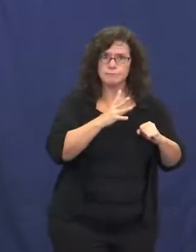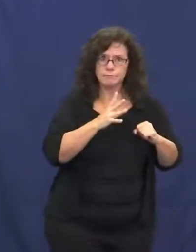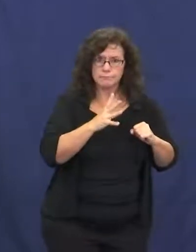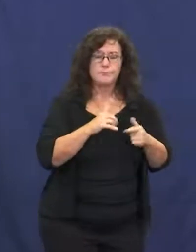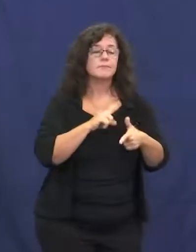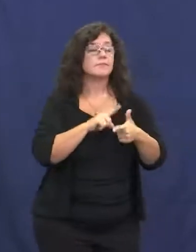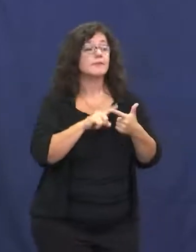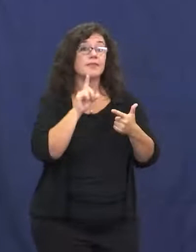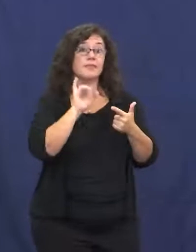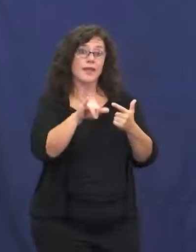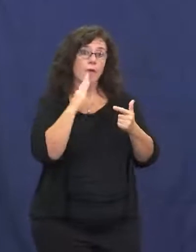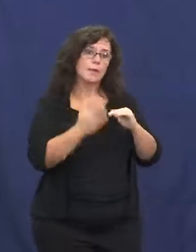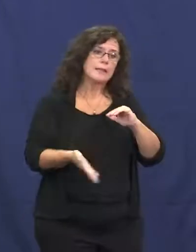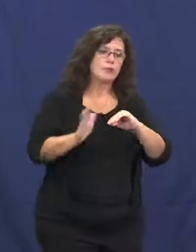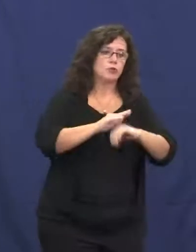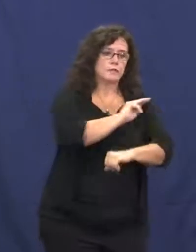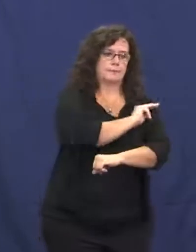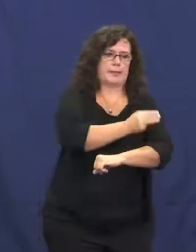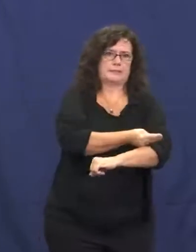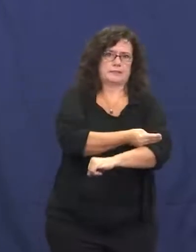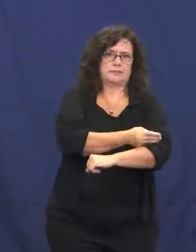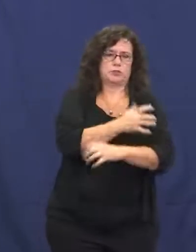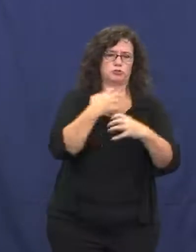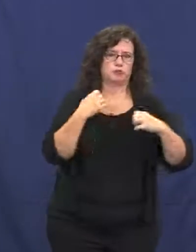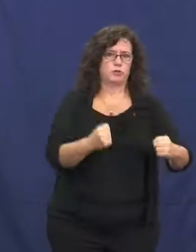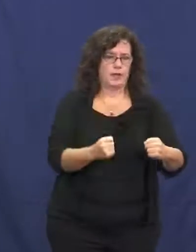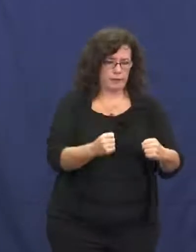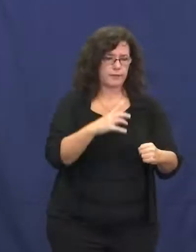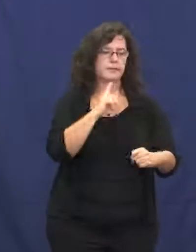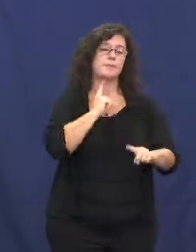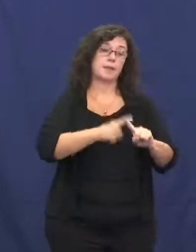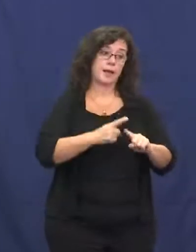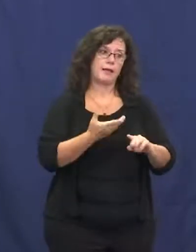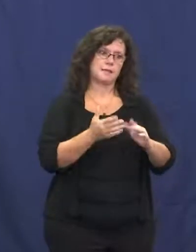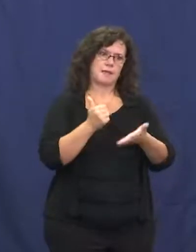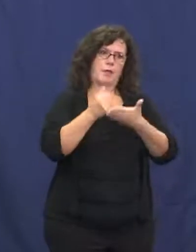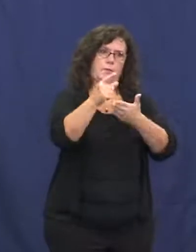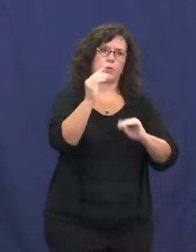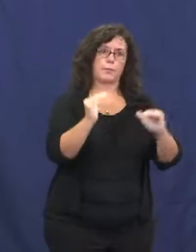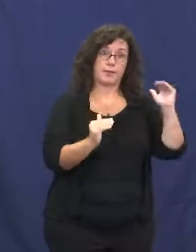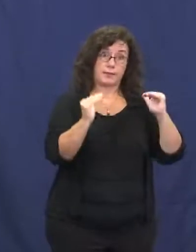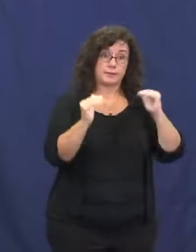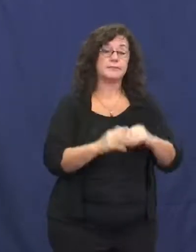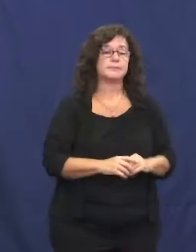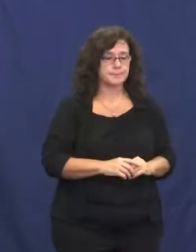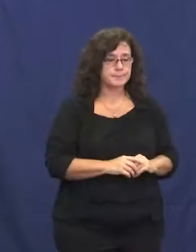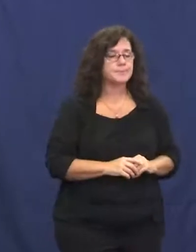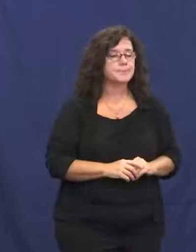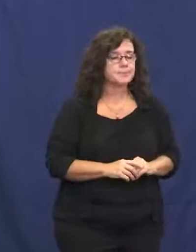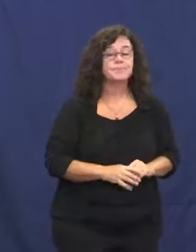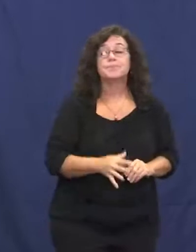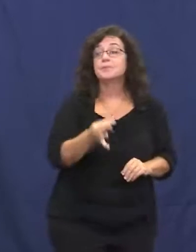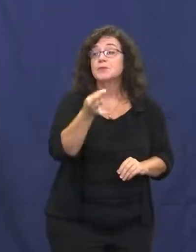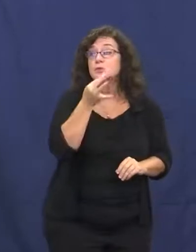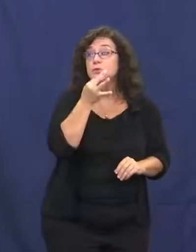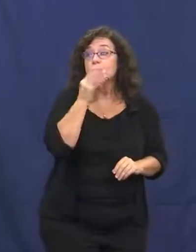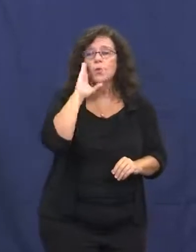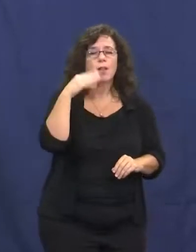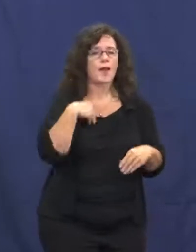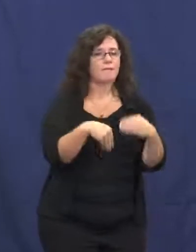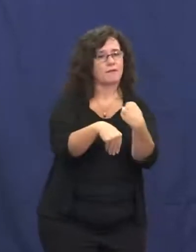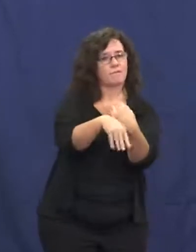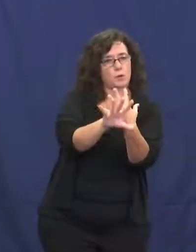increase your strength and your balance. We have a virtual fall prevention forum coming up because we can't have it in